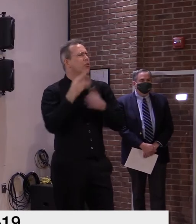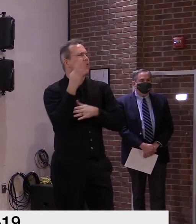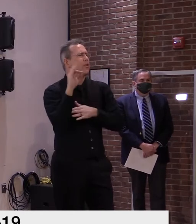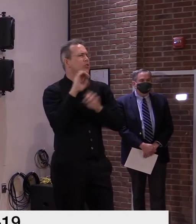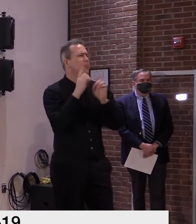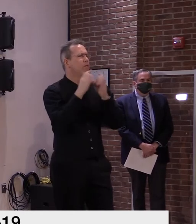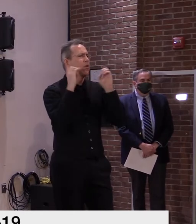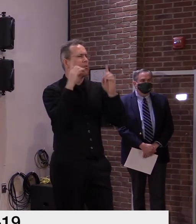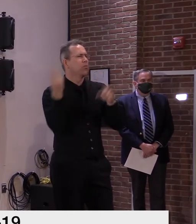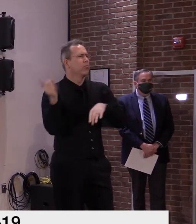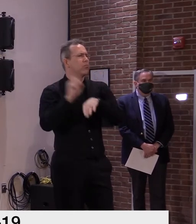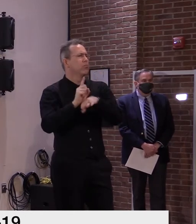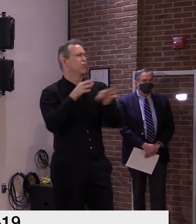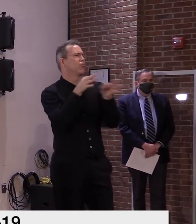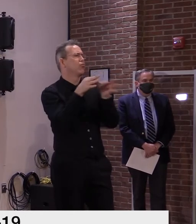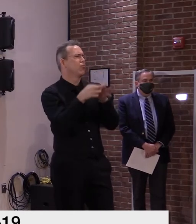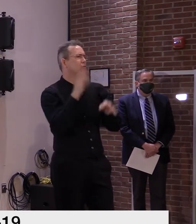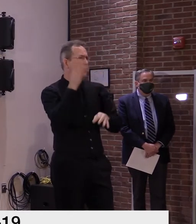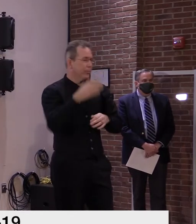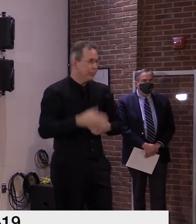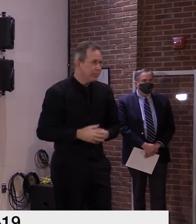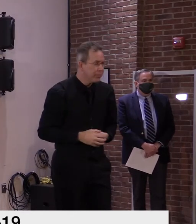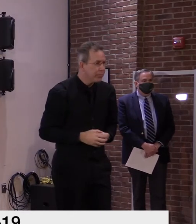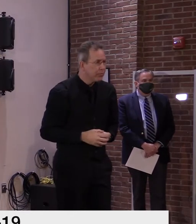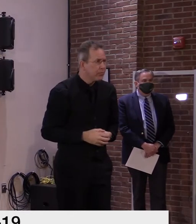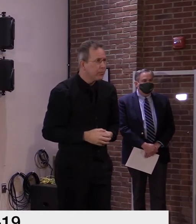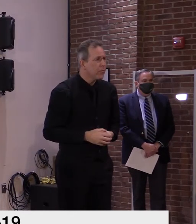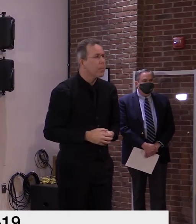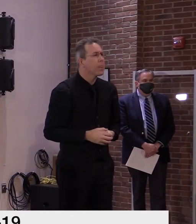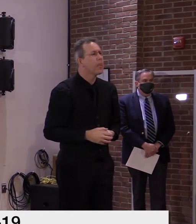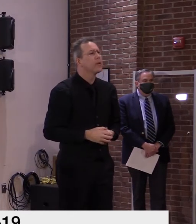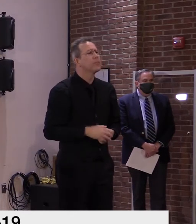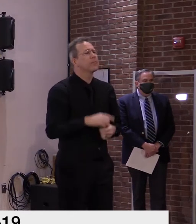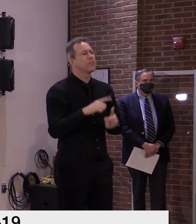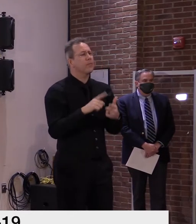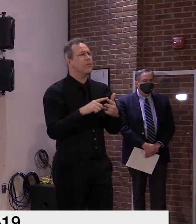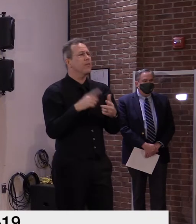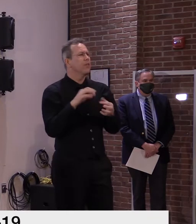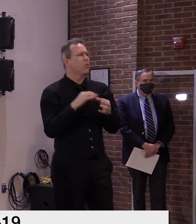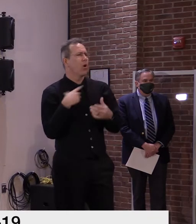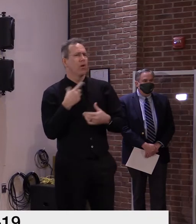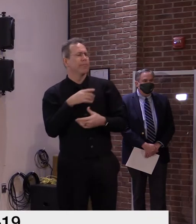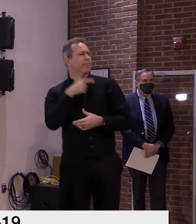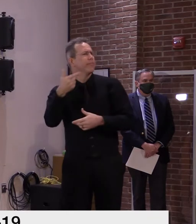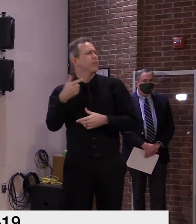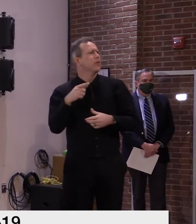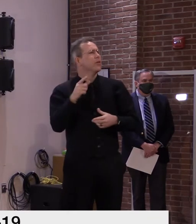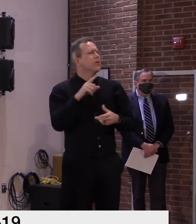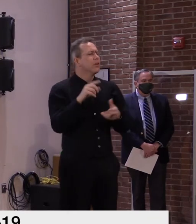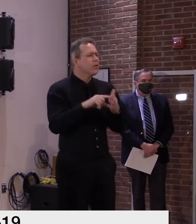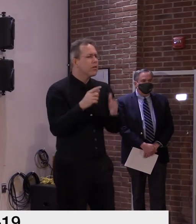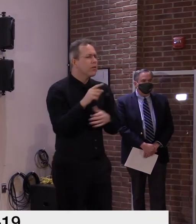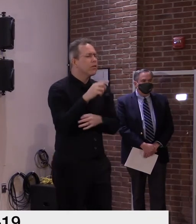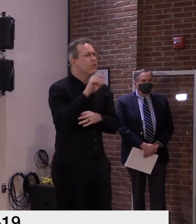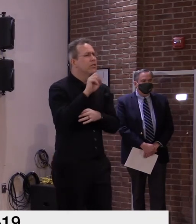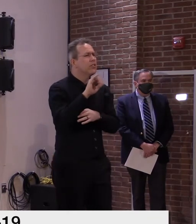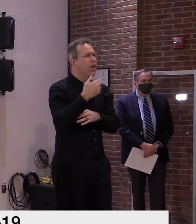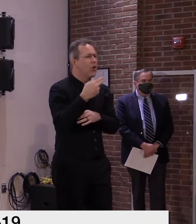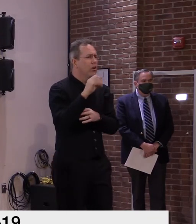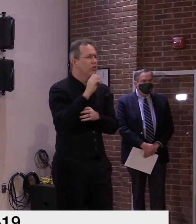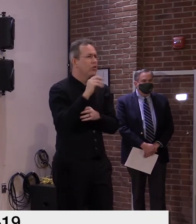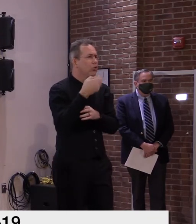Before that, though, you'll hear from the Commissioner of Mental Health, Sarah Squirrel, and Holly Morehouse from Vermont After